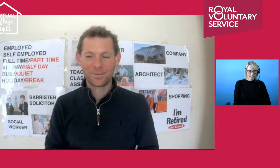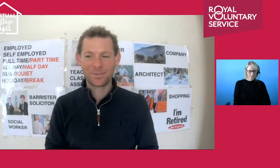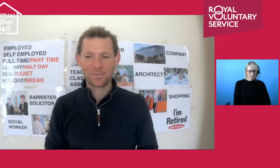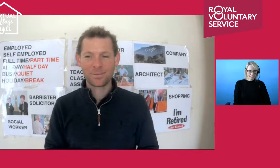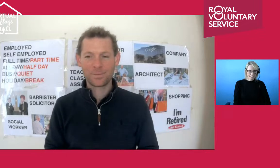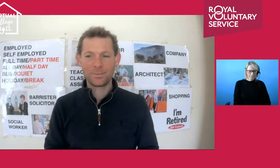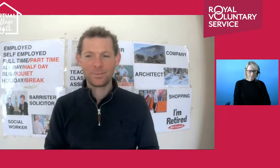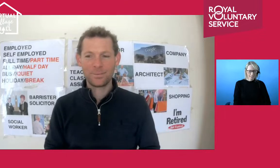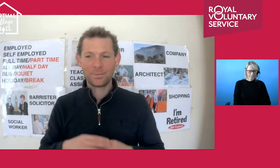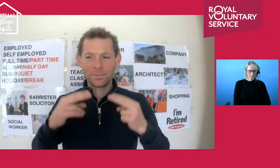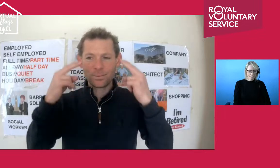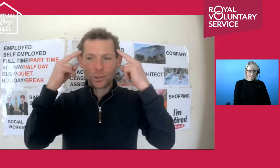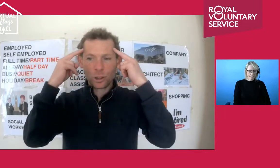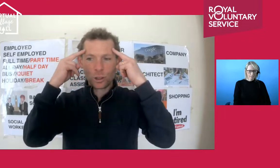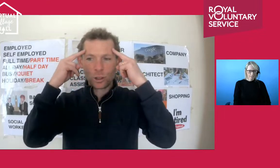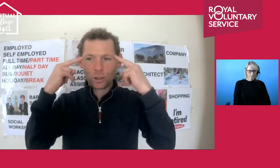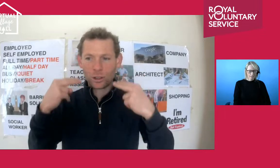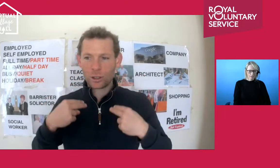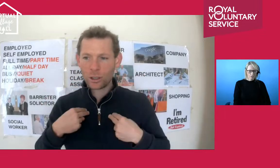Nurse,